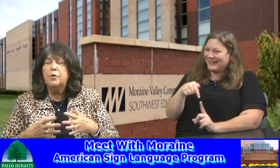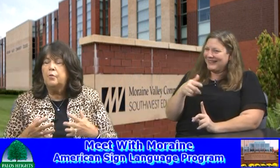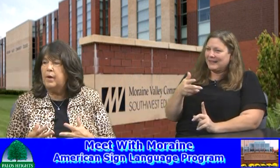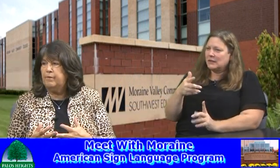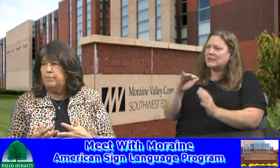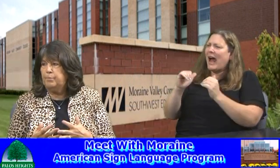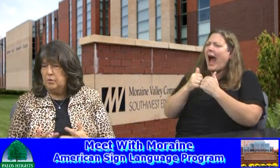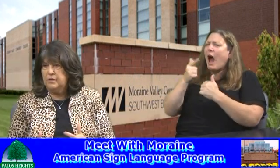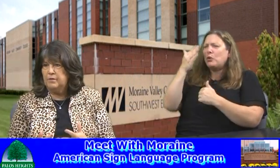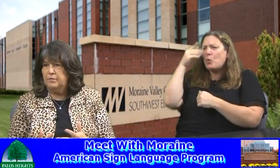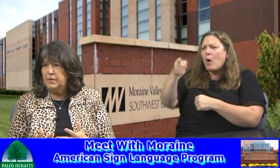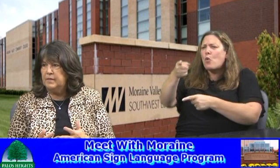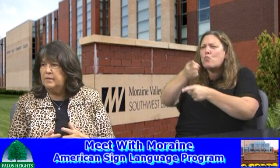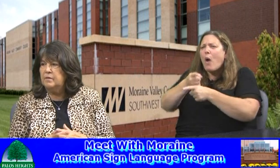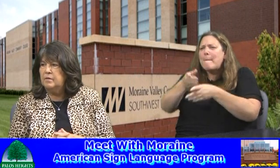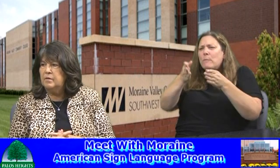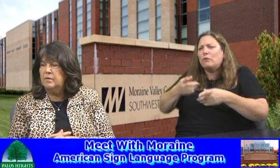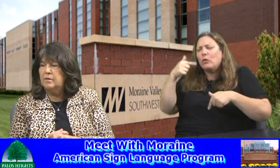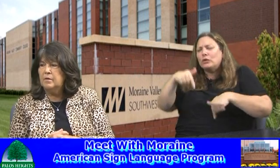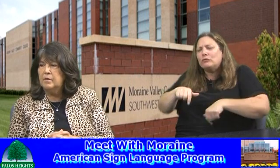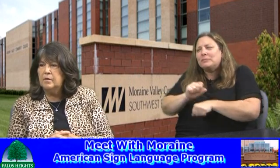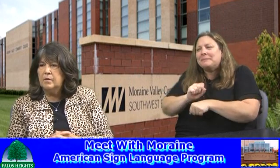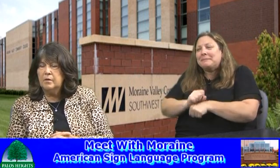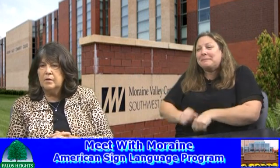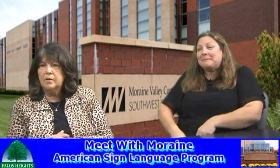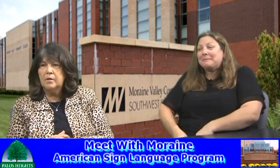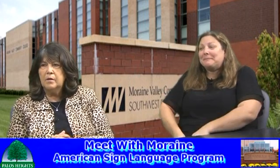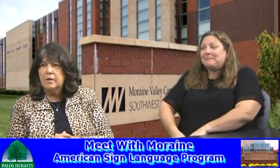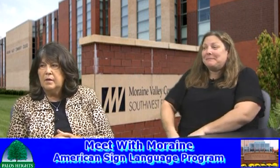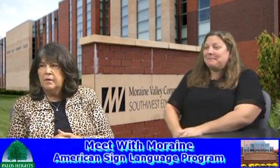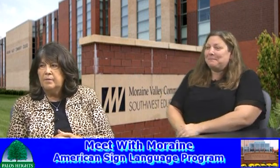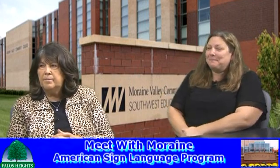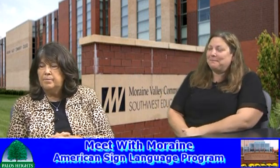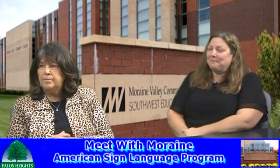do you know you're the right person for this?